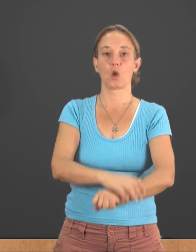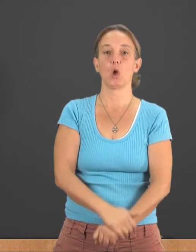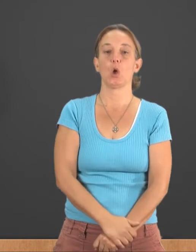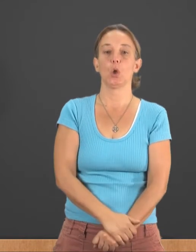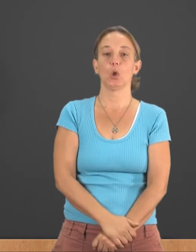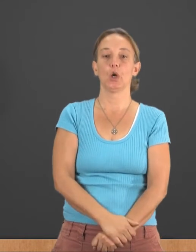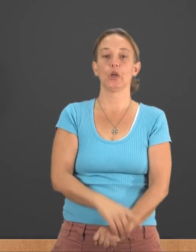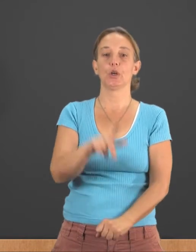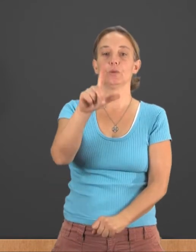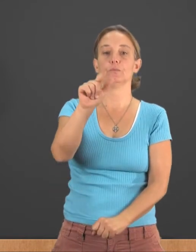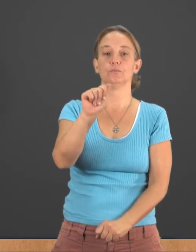Lawyer.